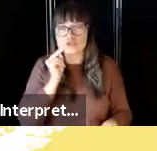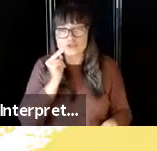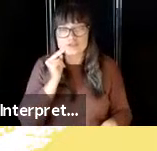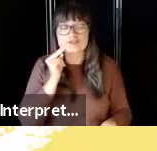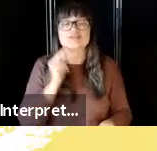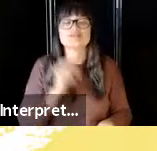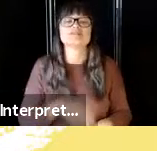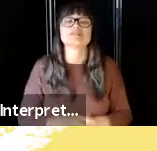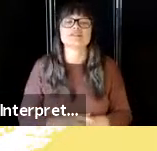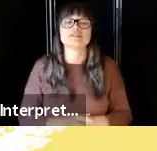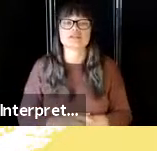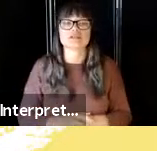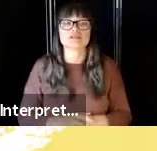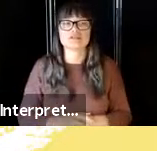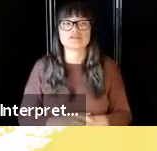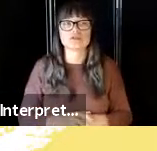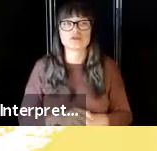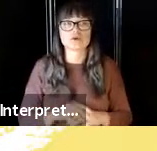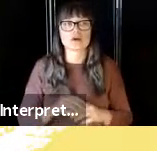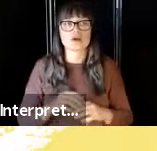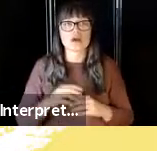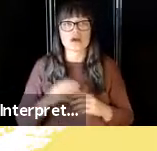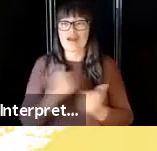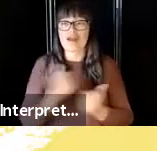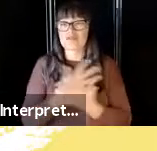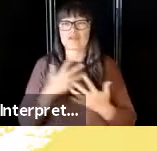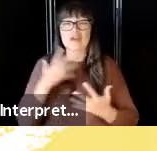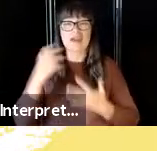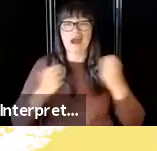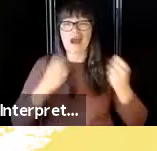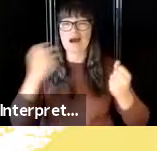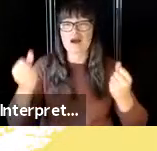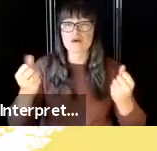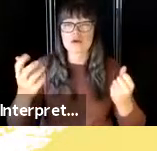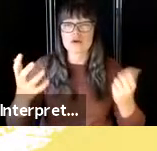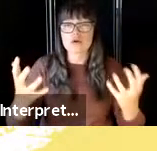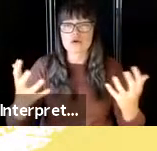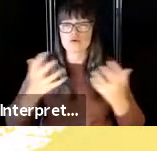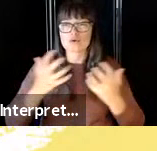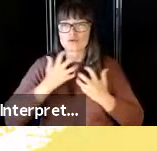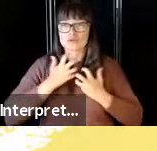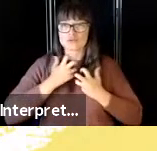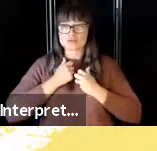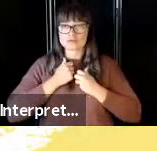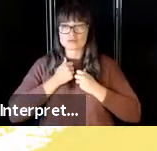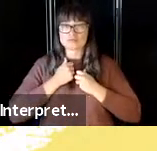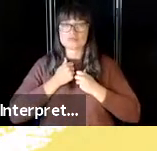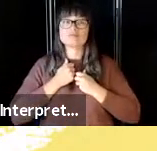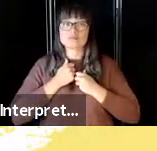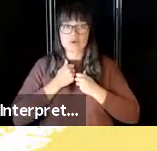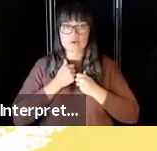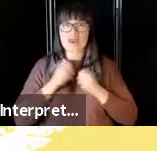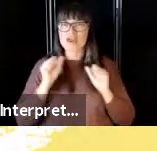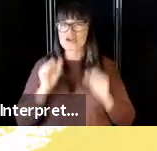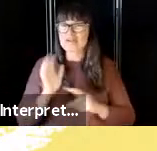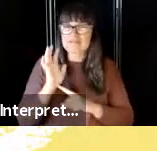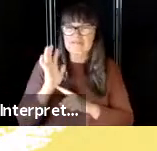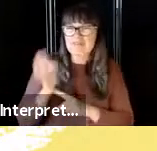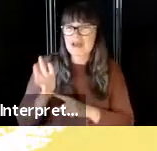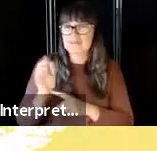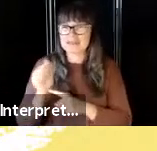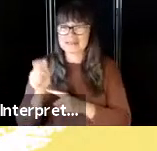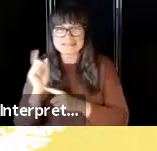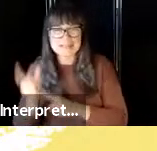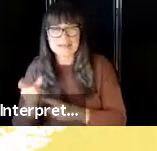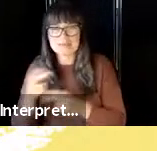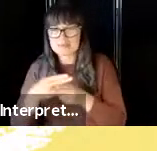brings it back into your body. You can start with a minute of a breath meditation or 5 minutes. They're all over